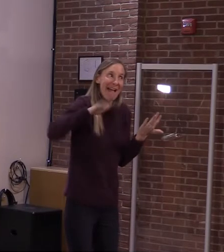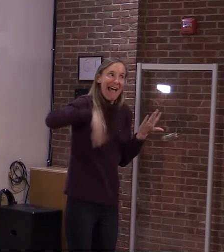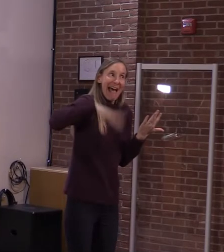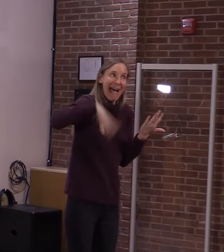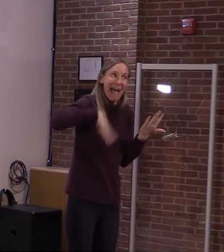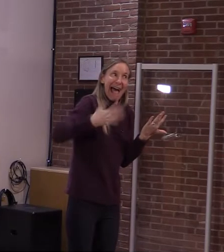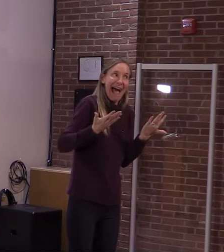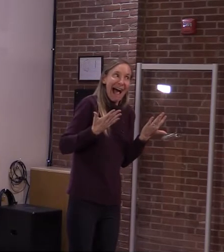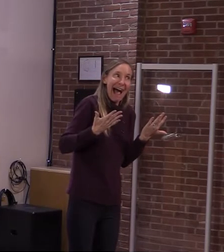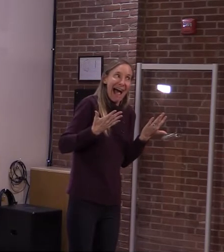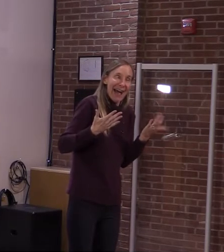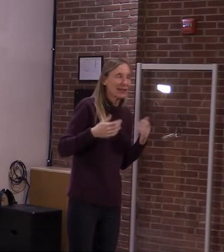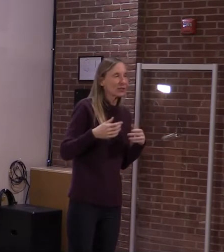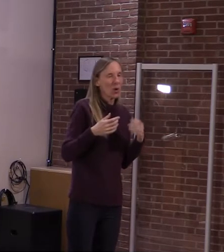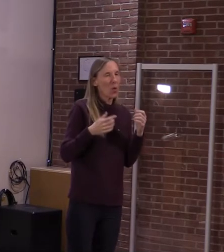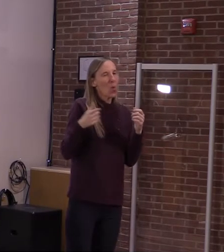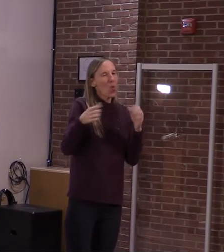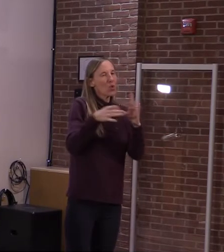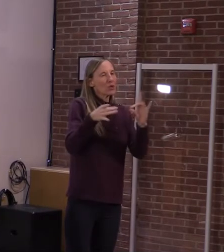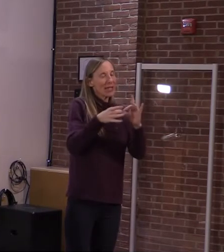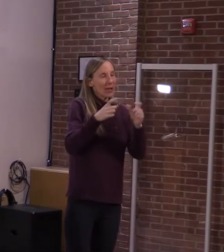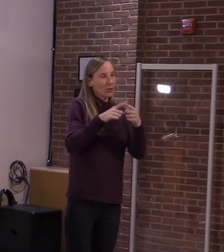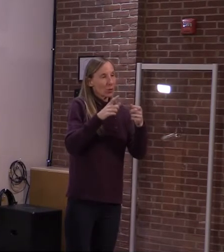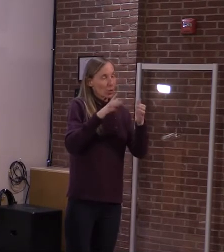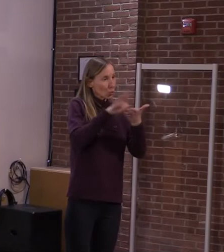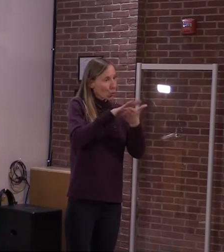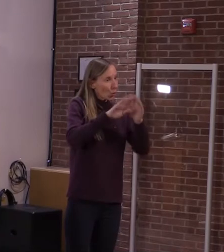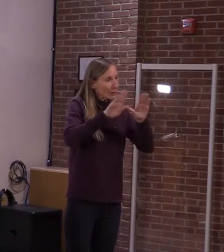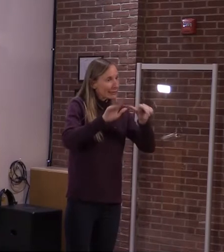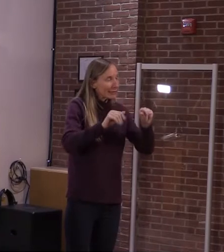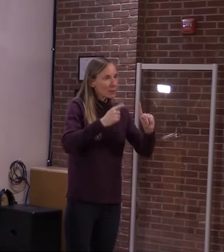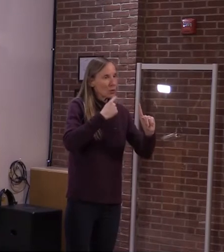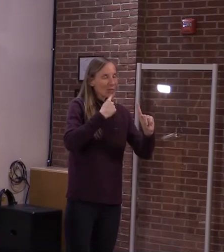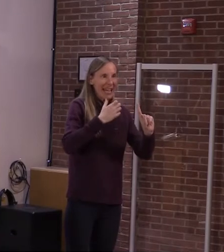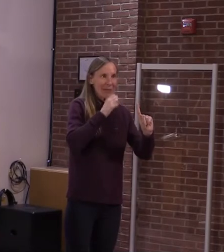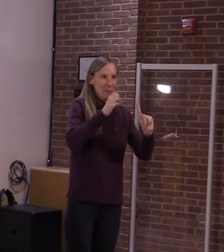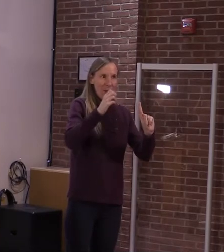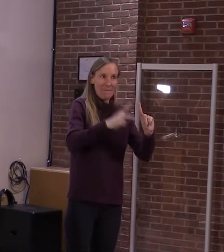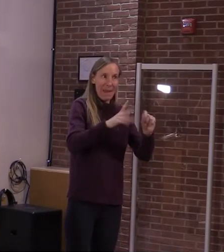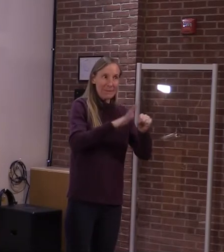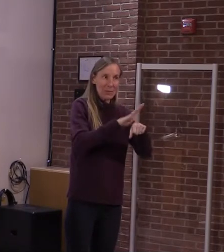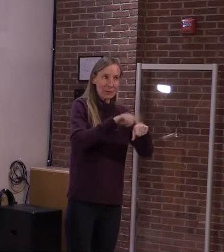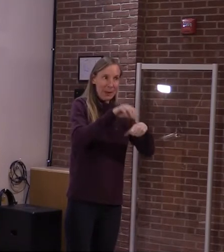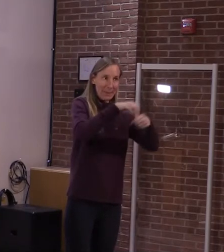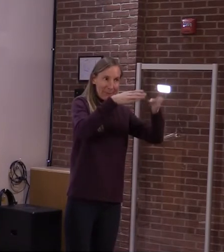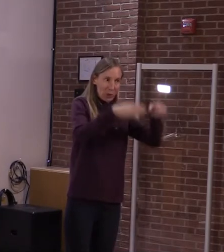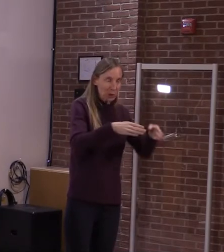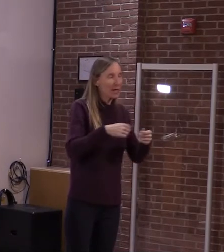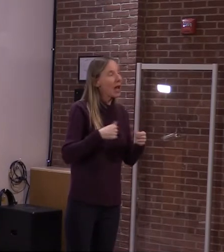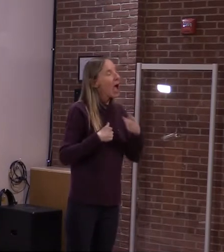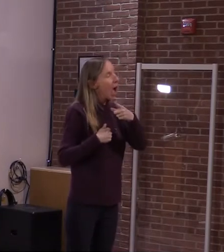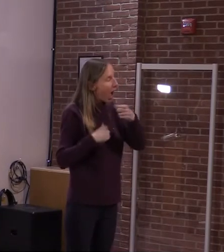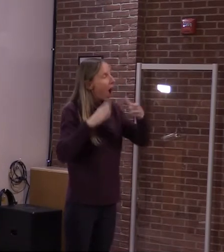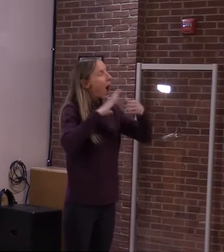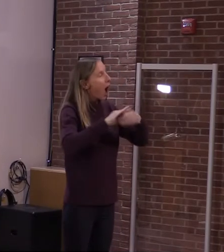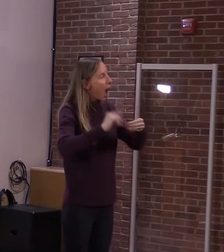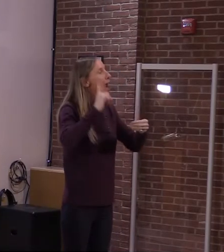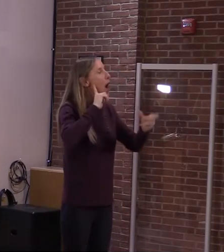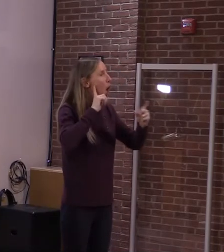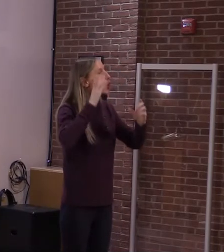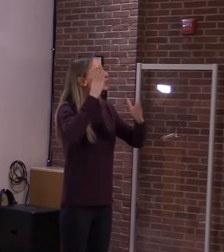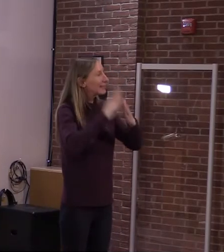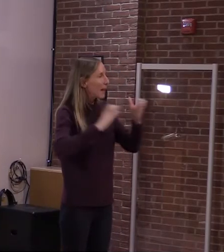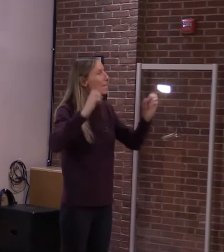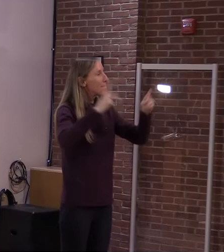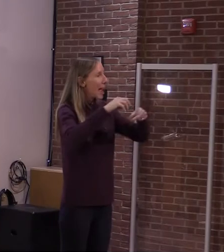who have not yet made the decision to go back to full in-person learning? Well, anecdotally, we're hearing that there are going to be some coming back to